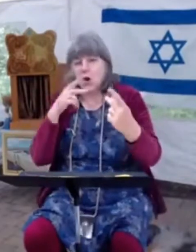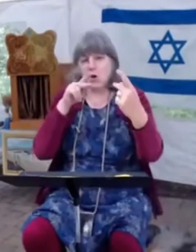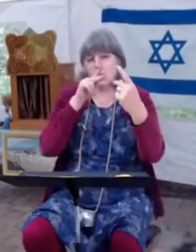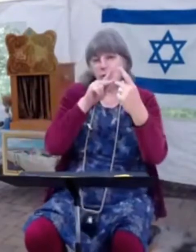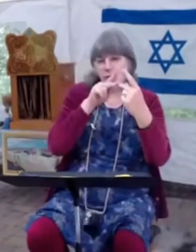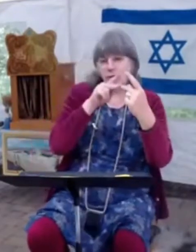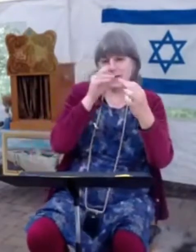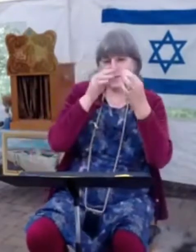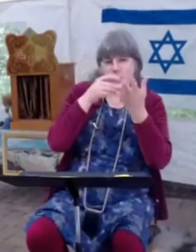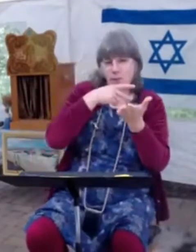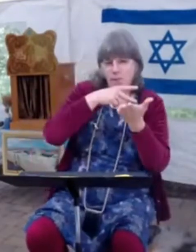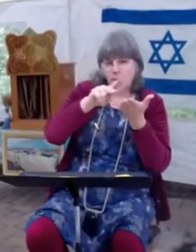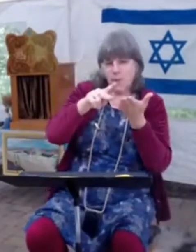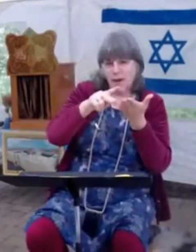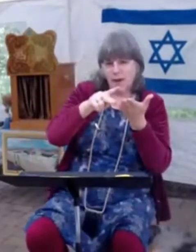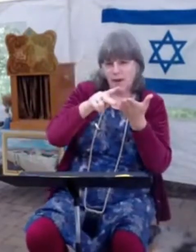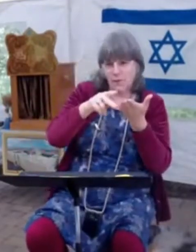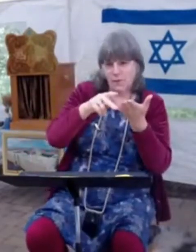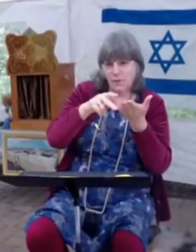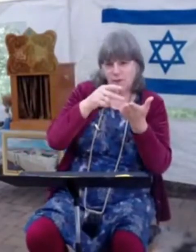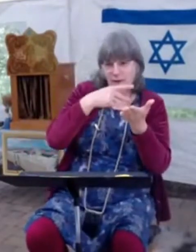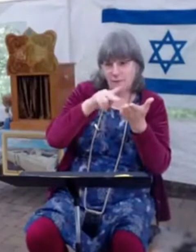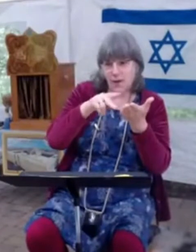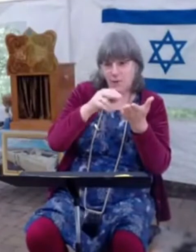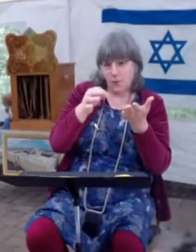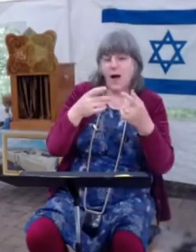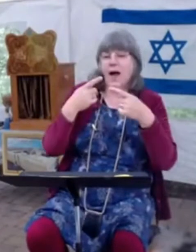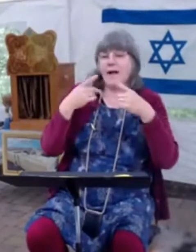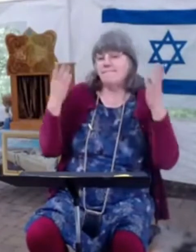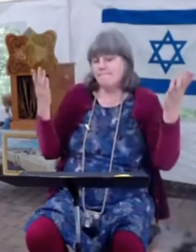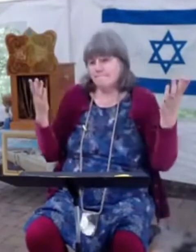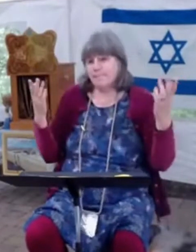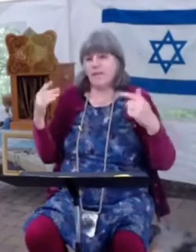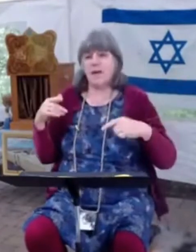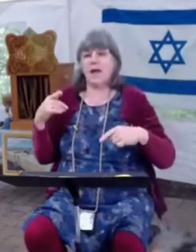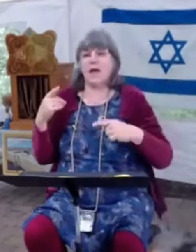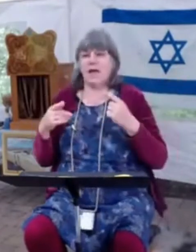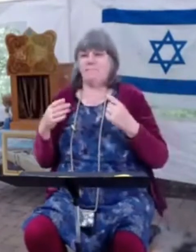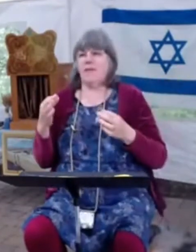described perfection in mankind.